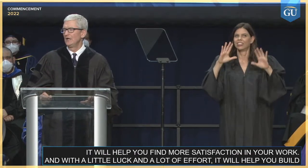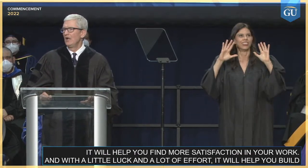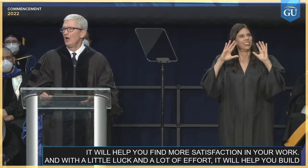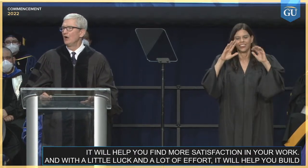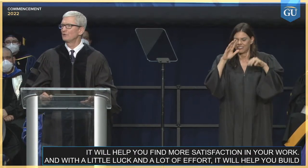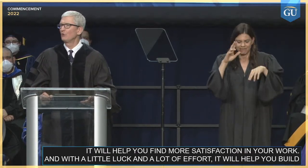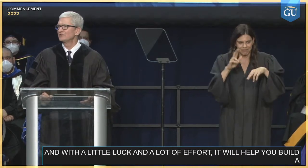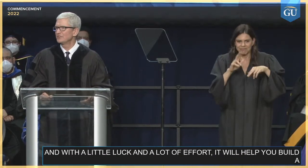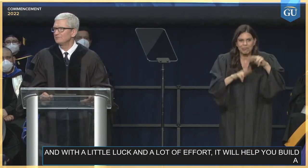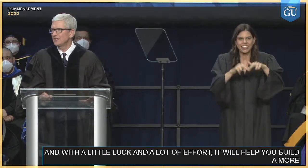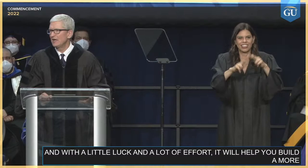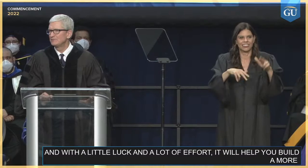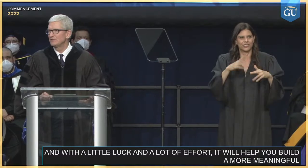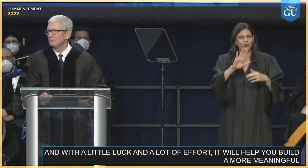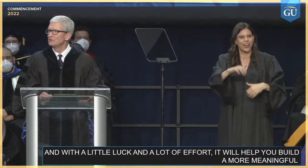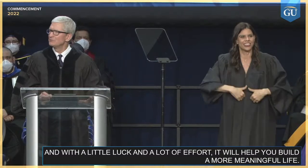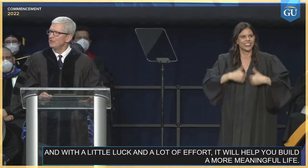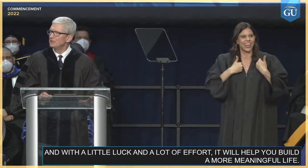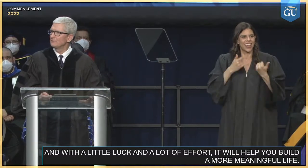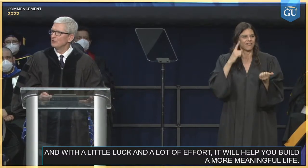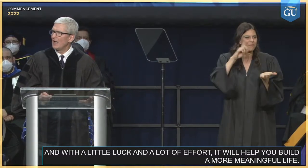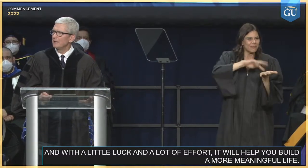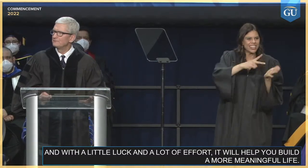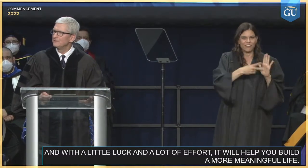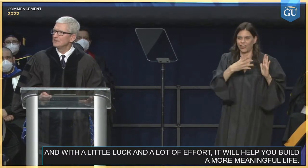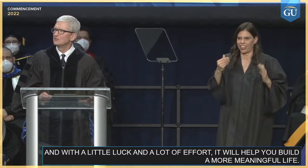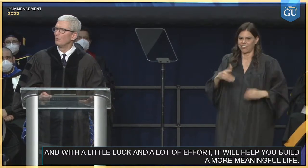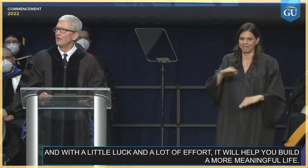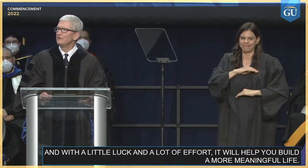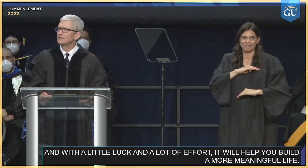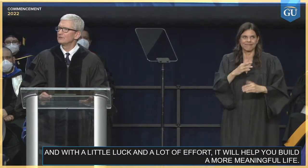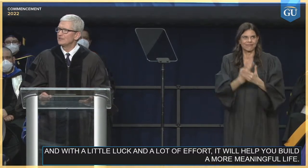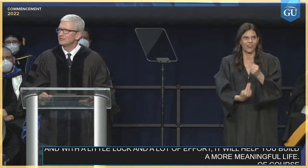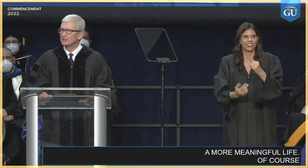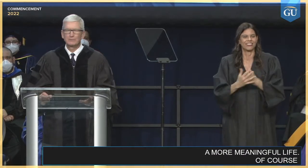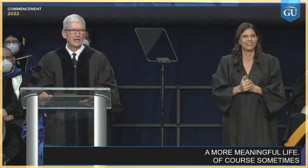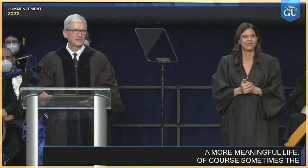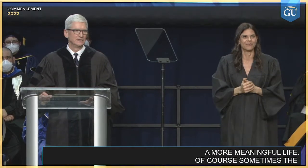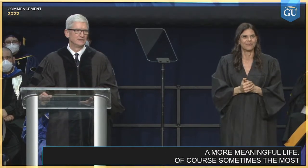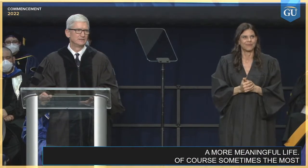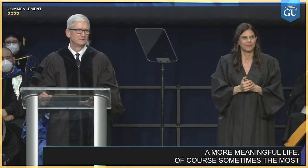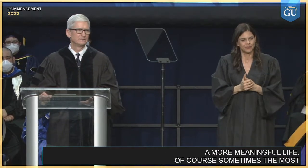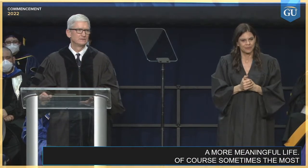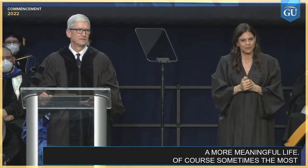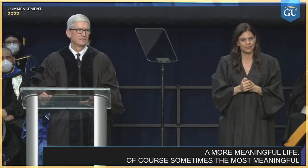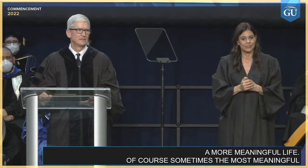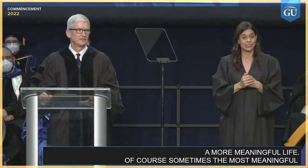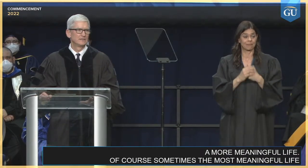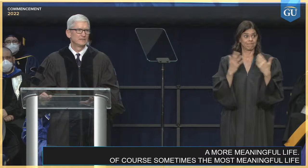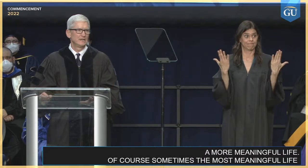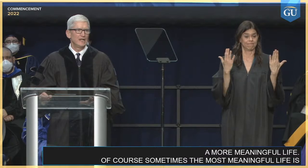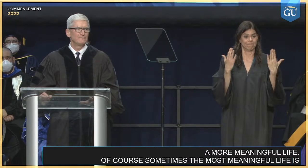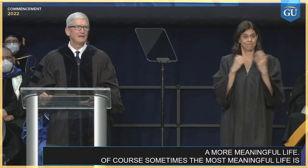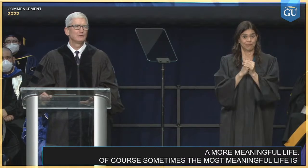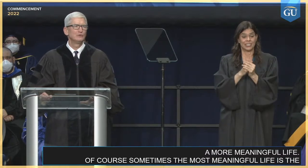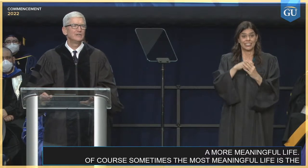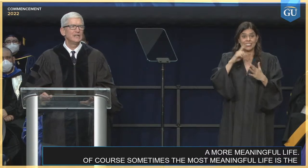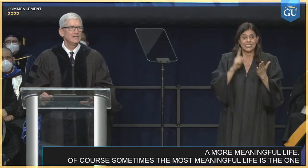Of course, sometimes the most meaningful life is the one that's least expected. If I've learned